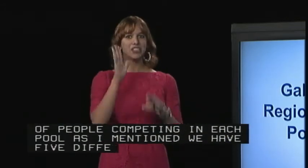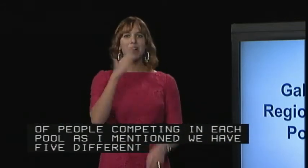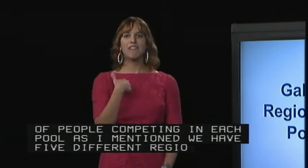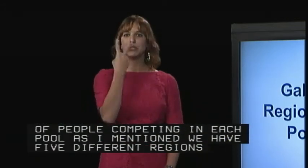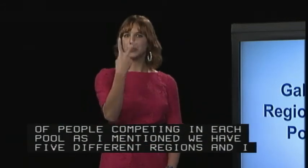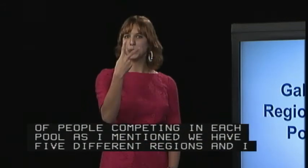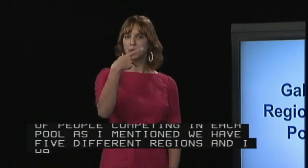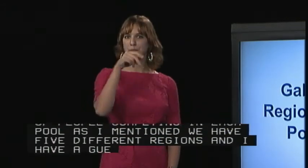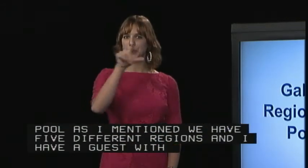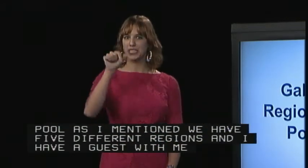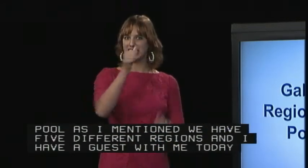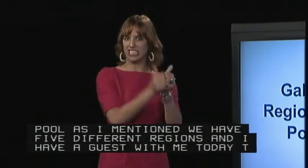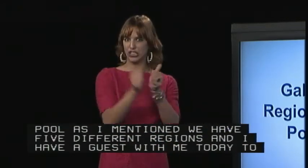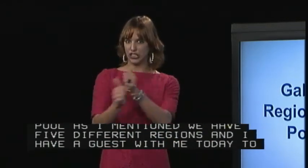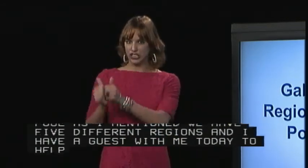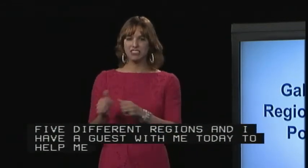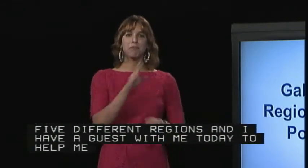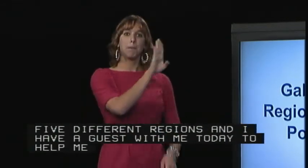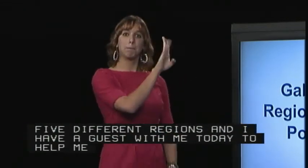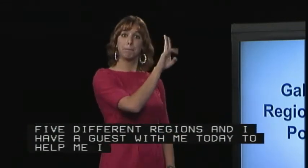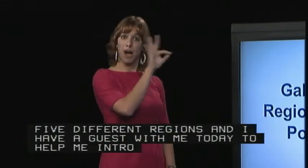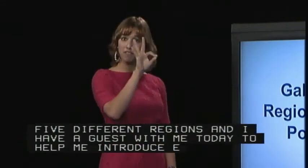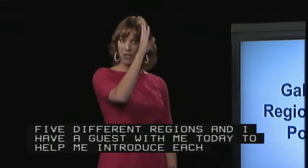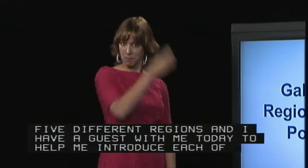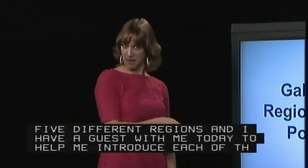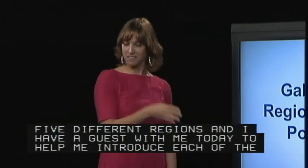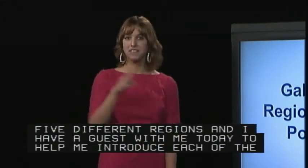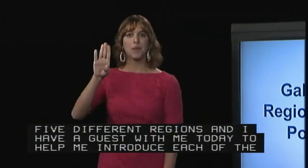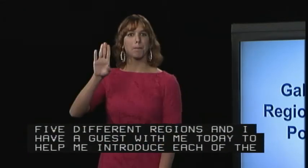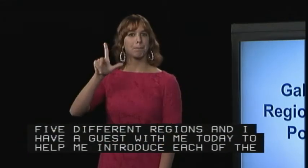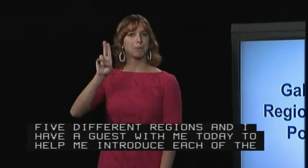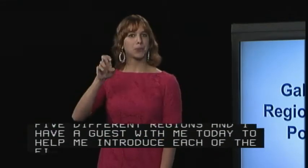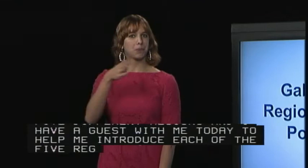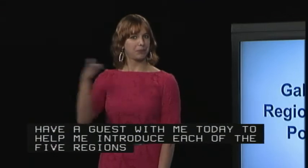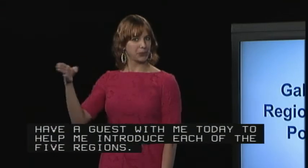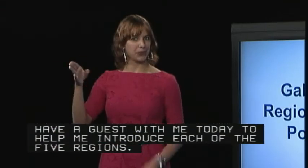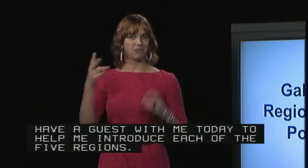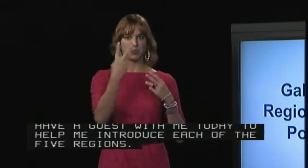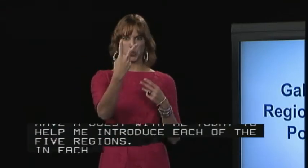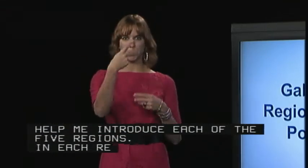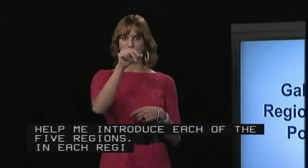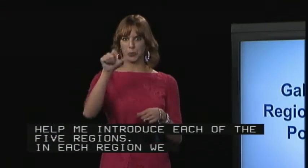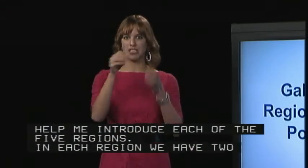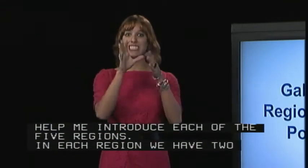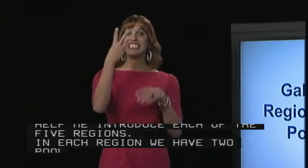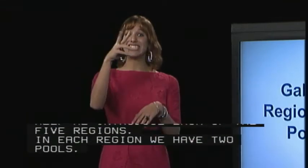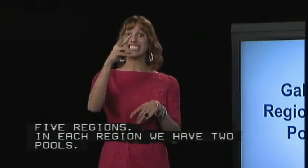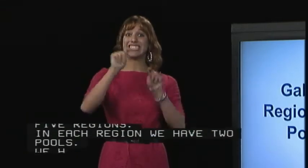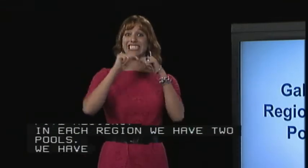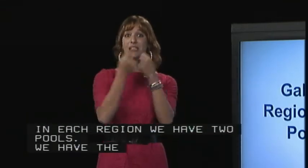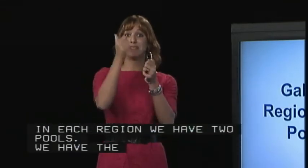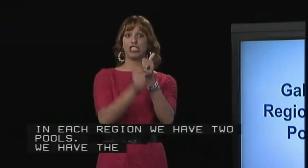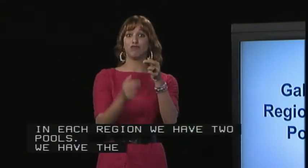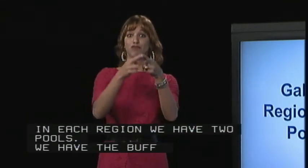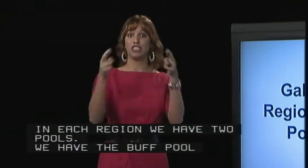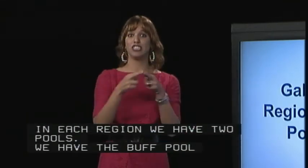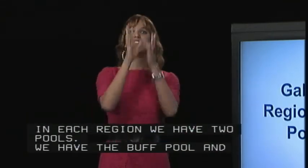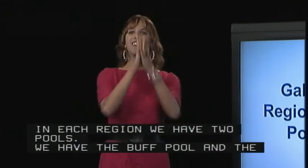regions. In each region, we have 2 pools. We have the buff pool and the blue pool. There are a total of 16